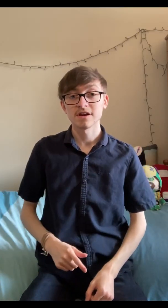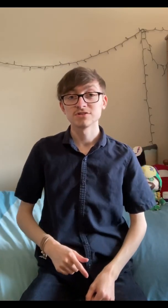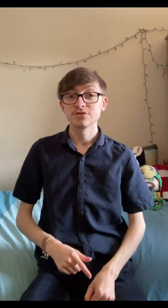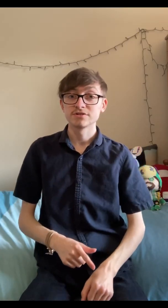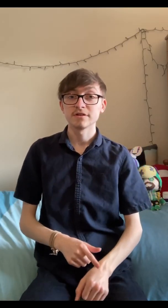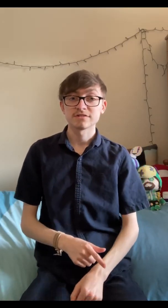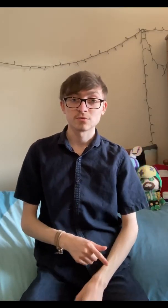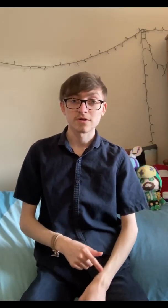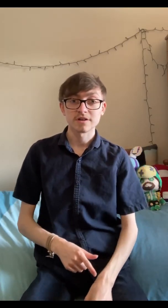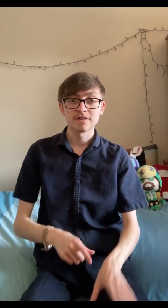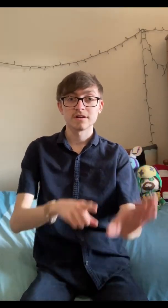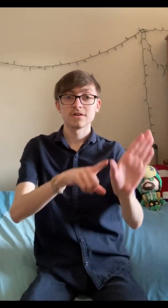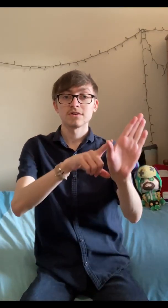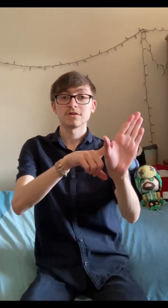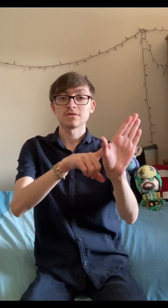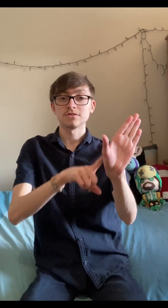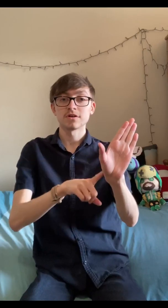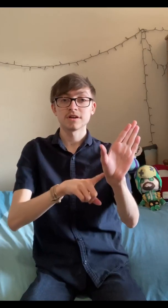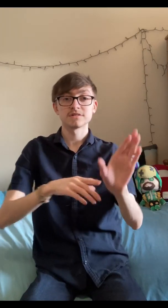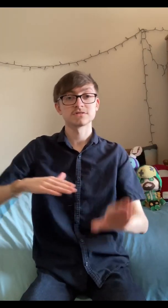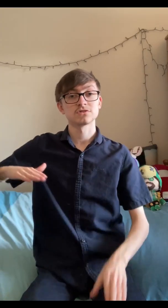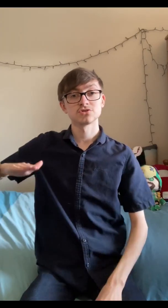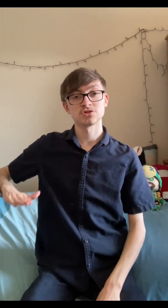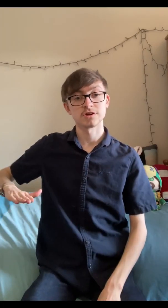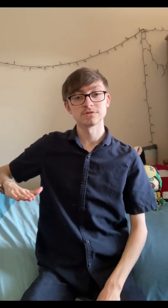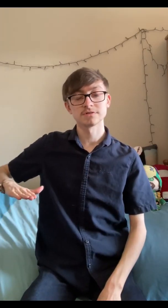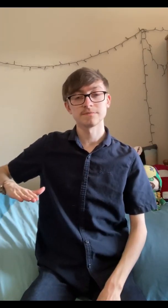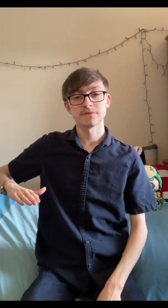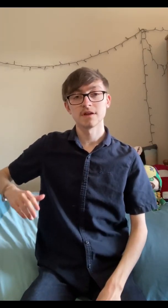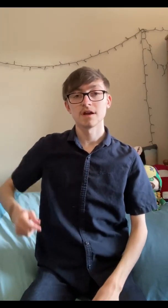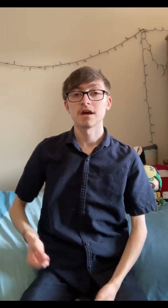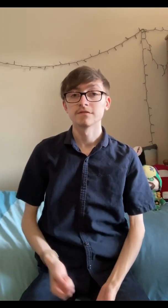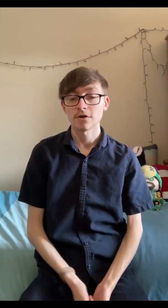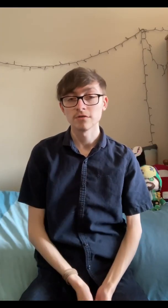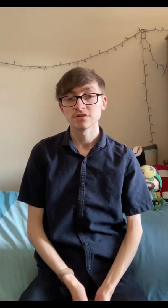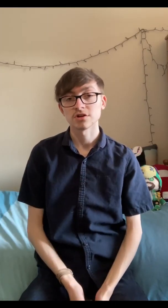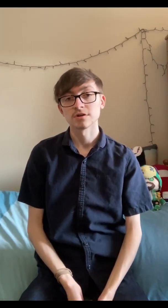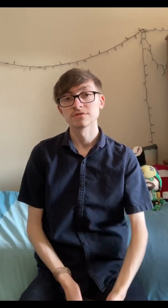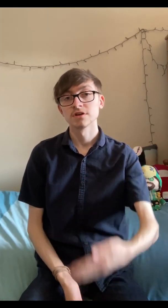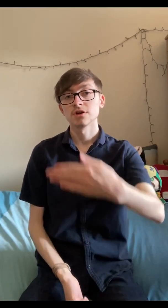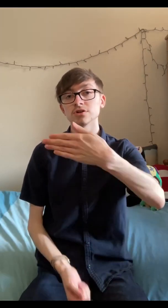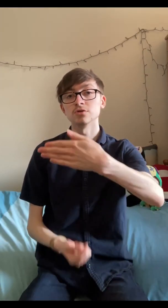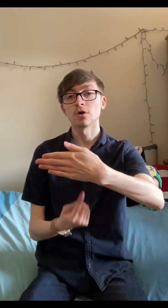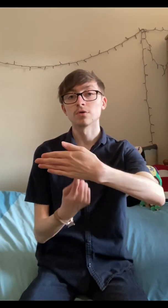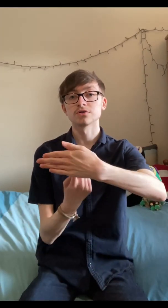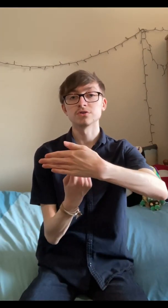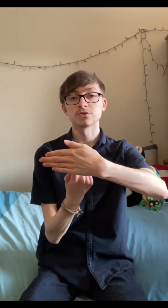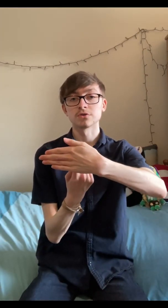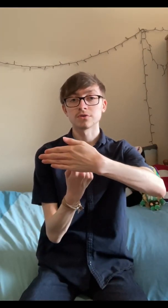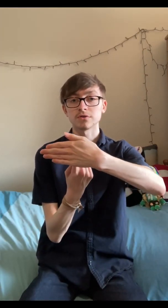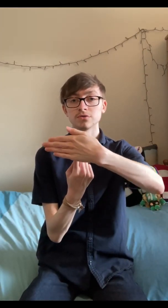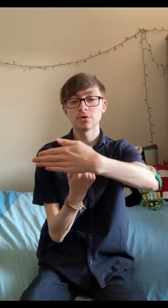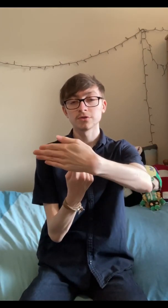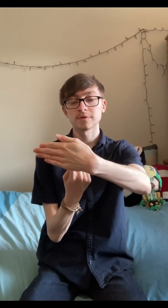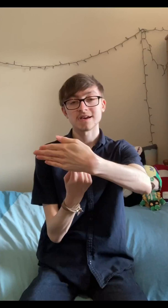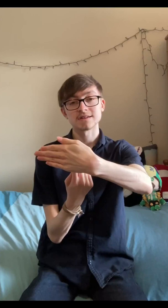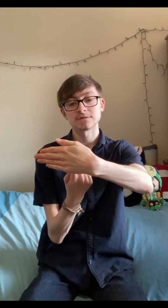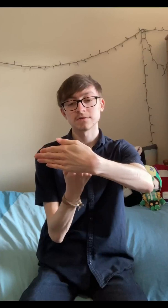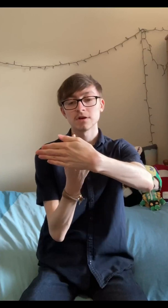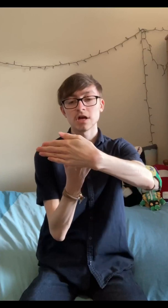youngest, you just do letter Y, youngest child. And then for only child, you hold your non-dominant hand out, and